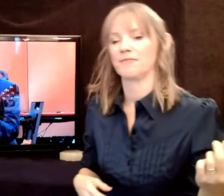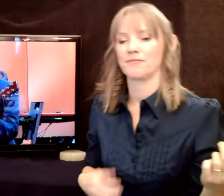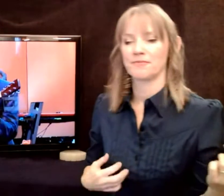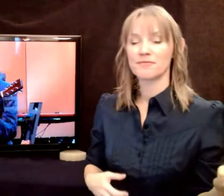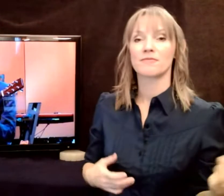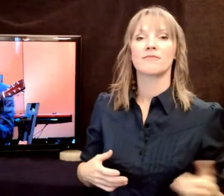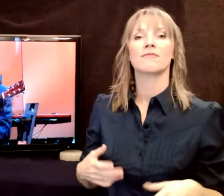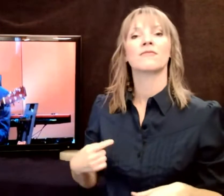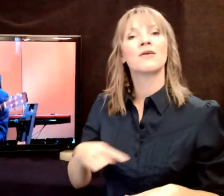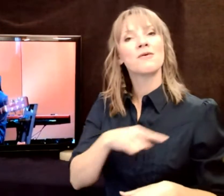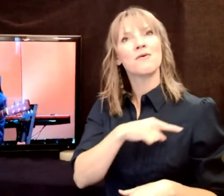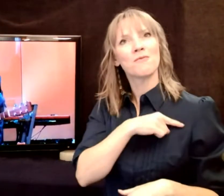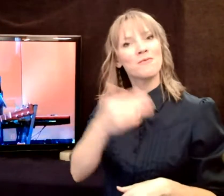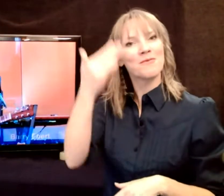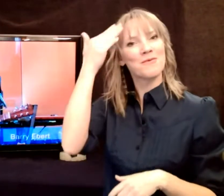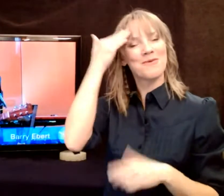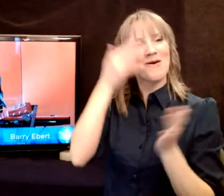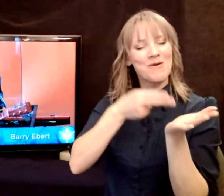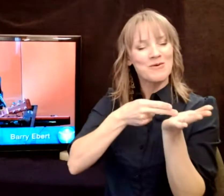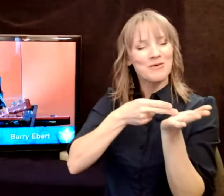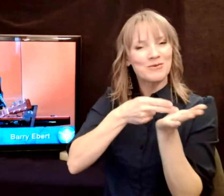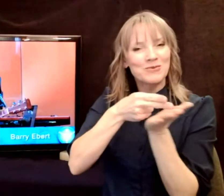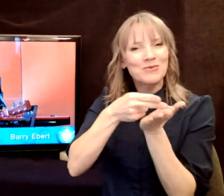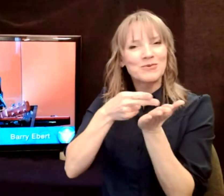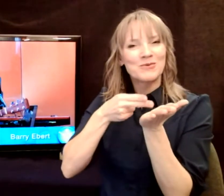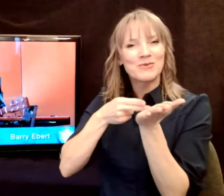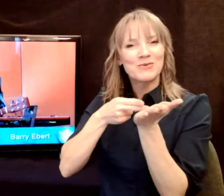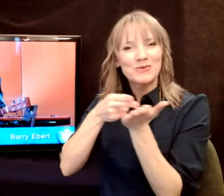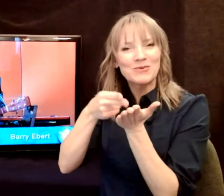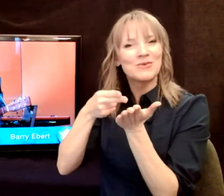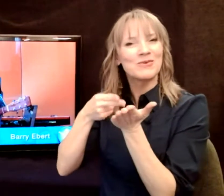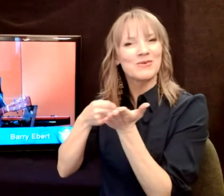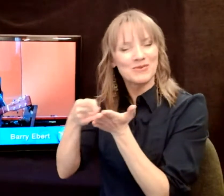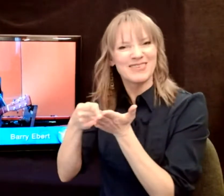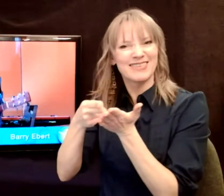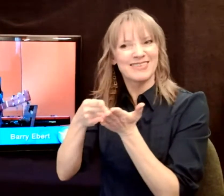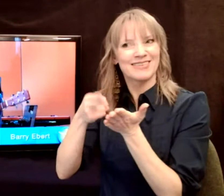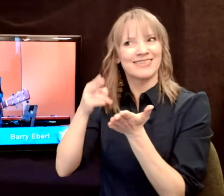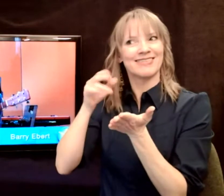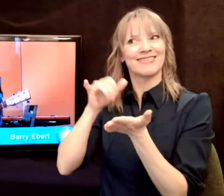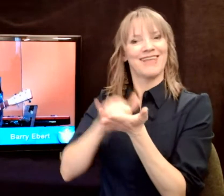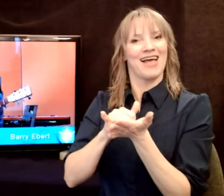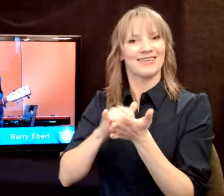Hope is truth. That's how it all began.